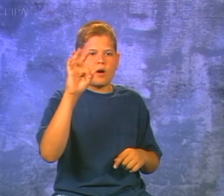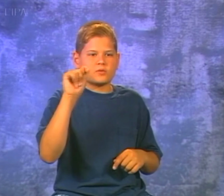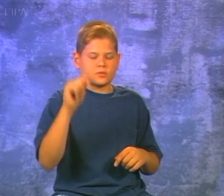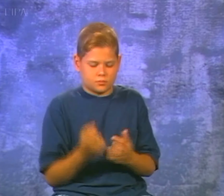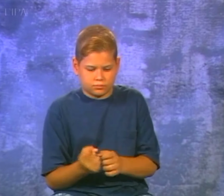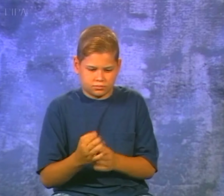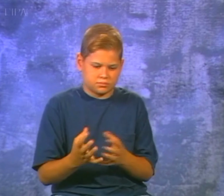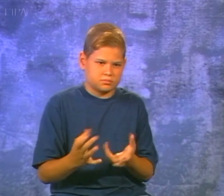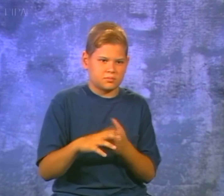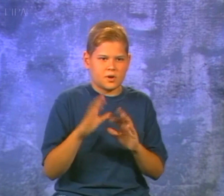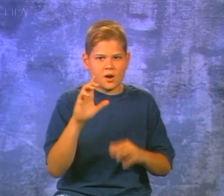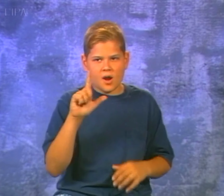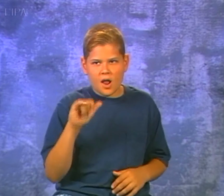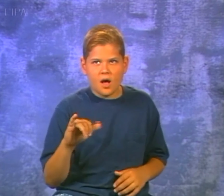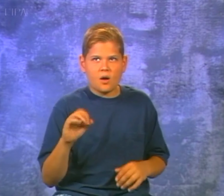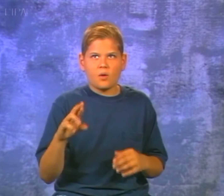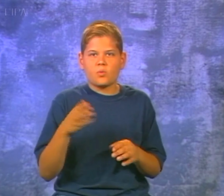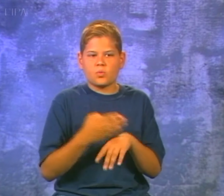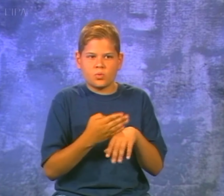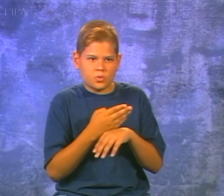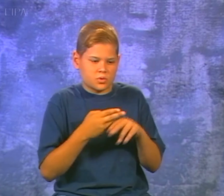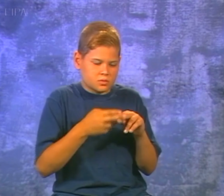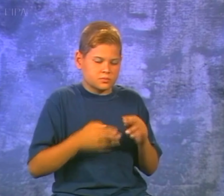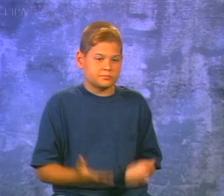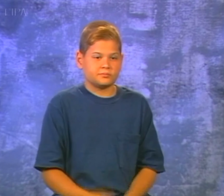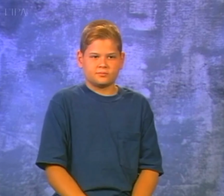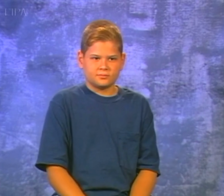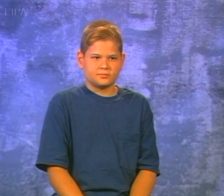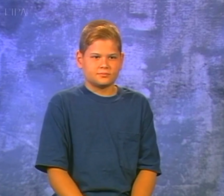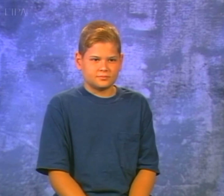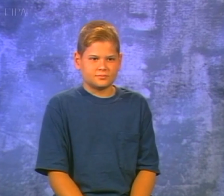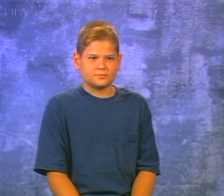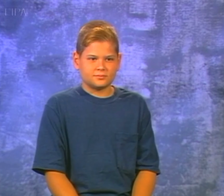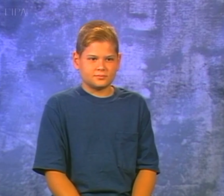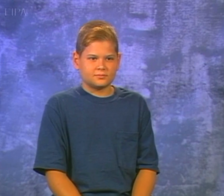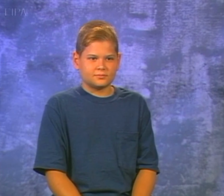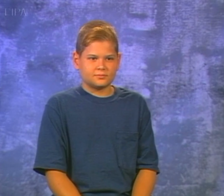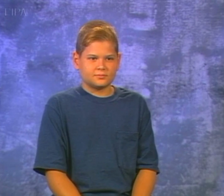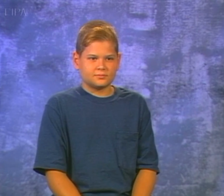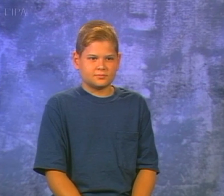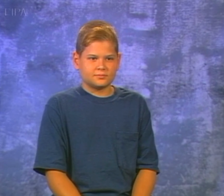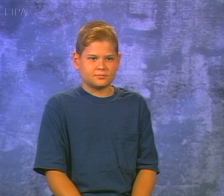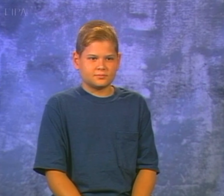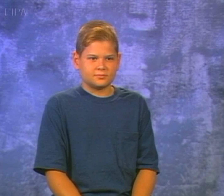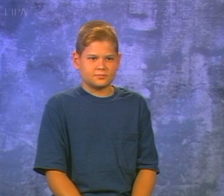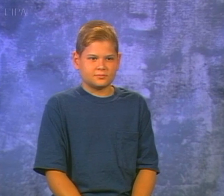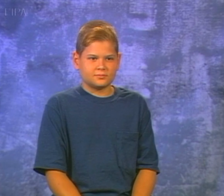In art, I really like doing different crafts and using all the different colors. We also work with wood sometimes, which is really